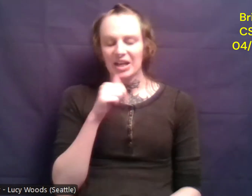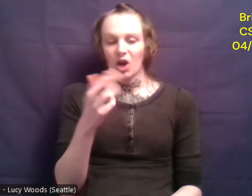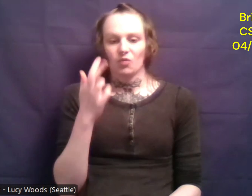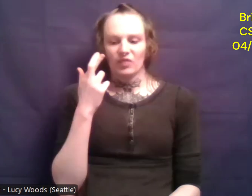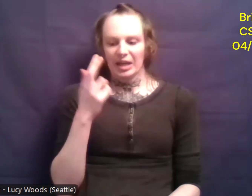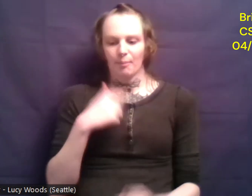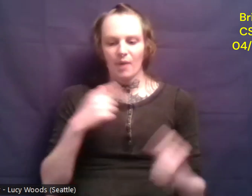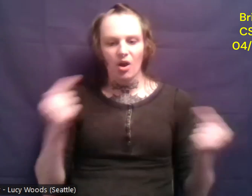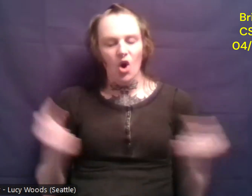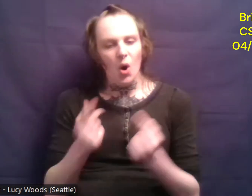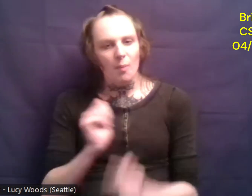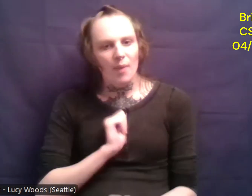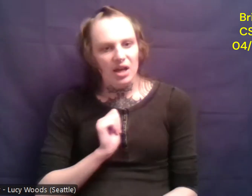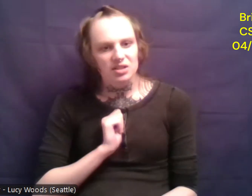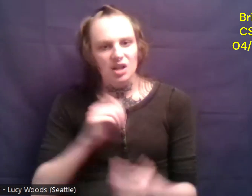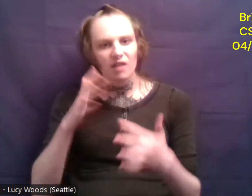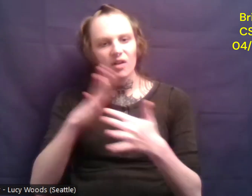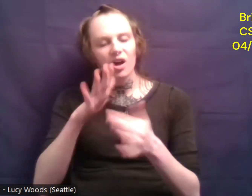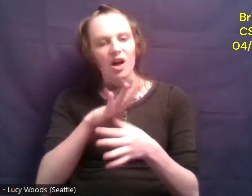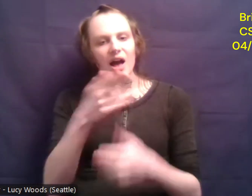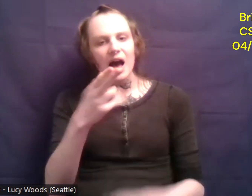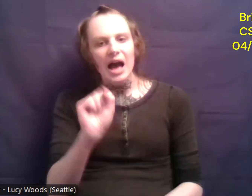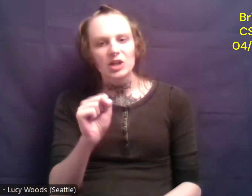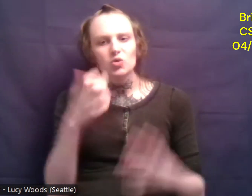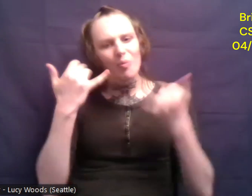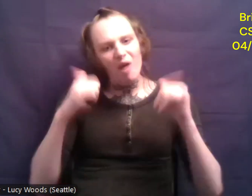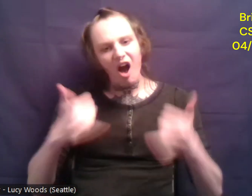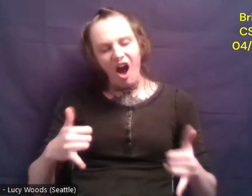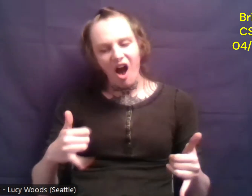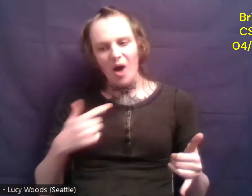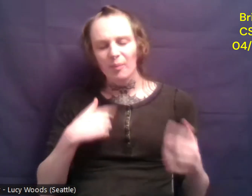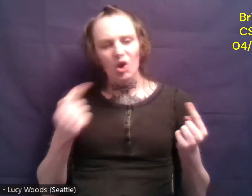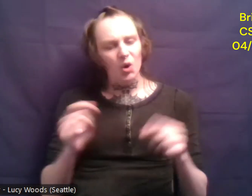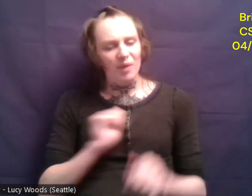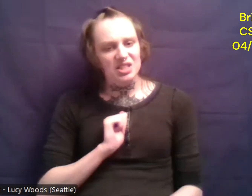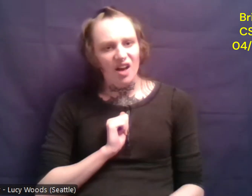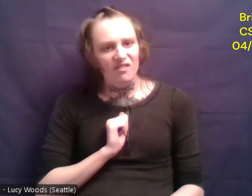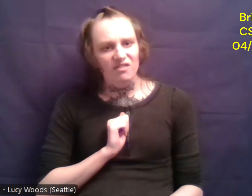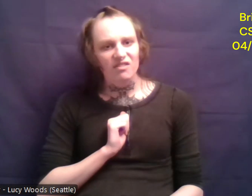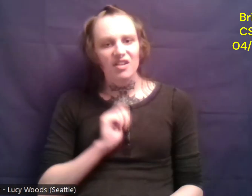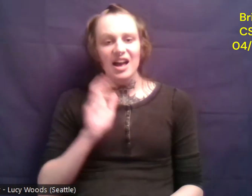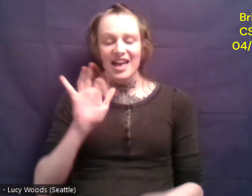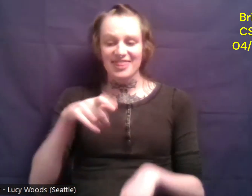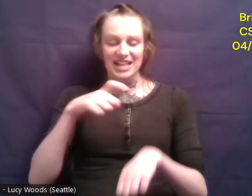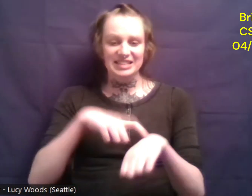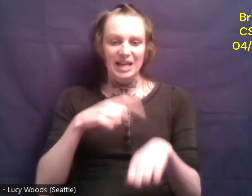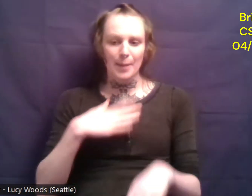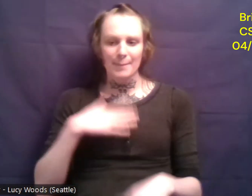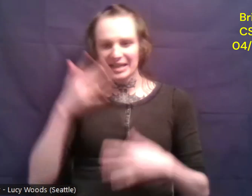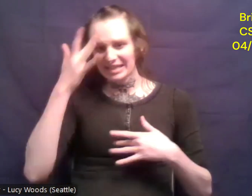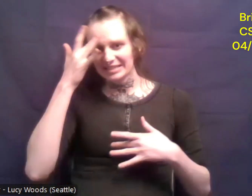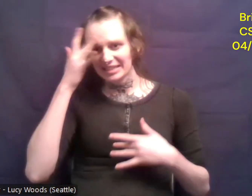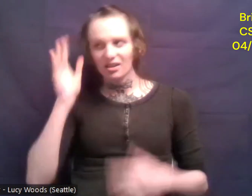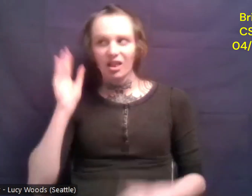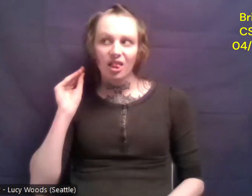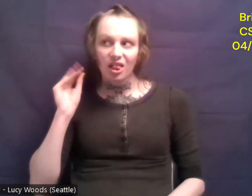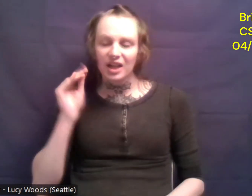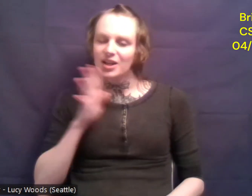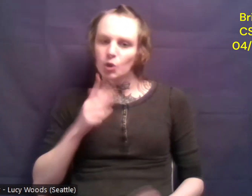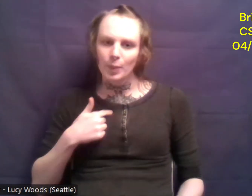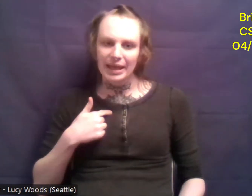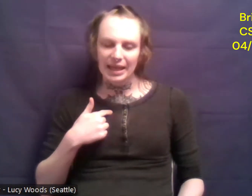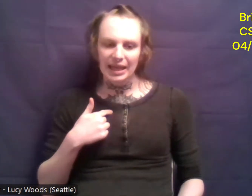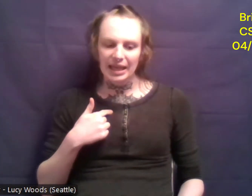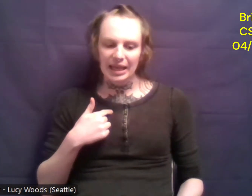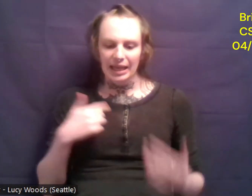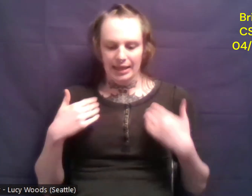myself. And like that I feel like was my disease talking to me at like a young age. Just things I had